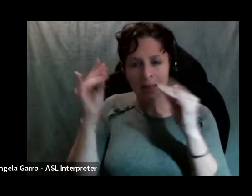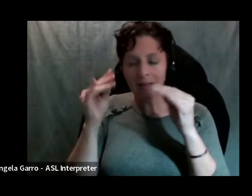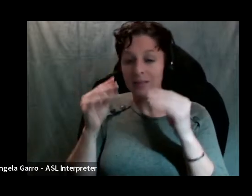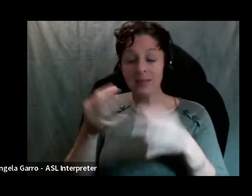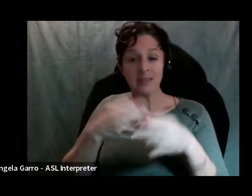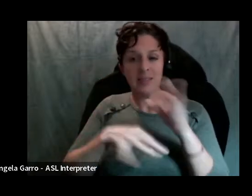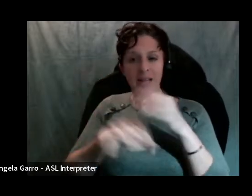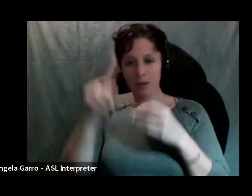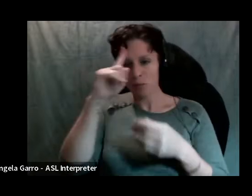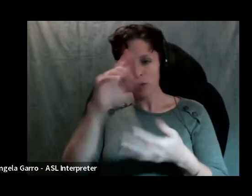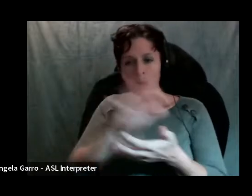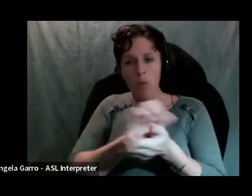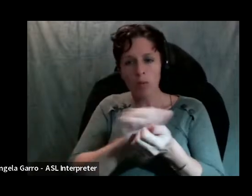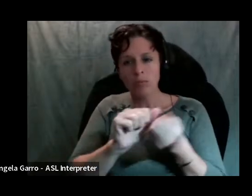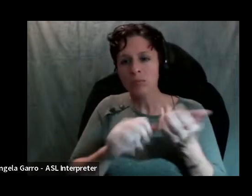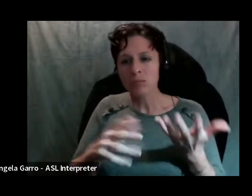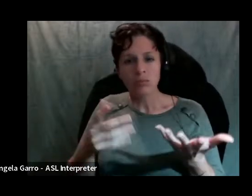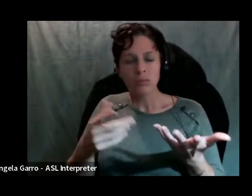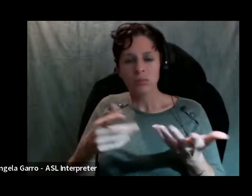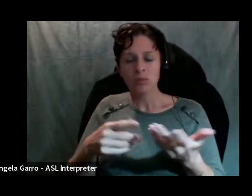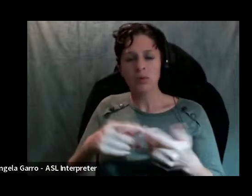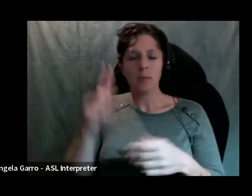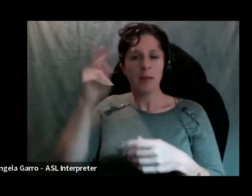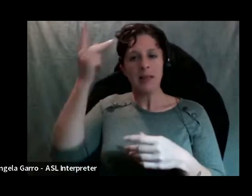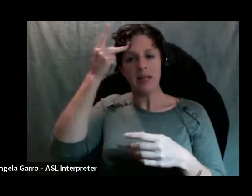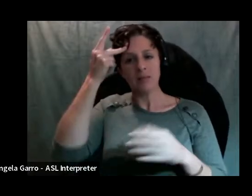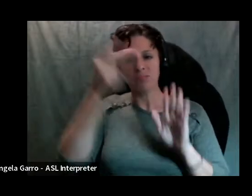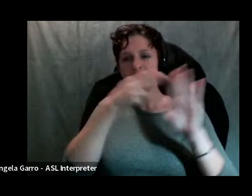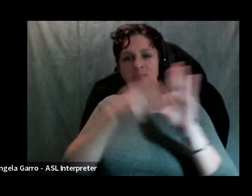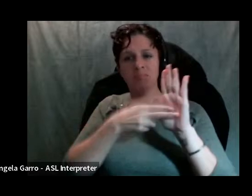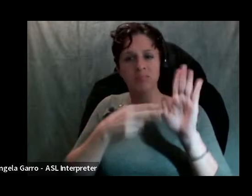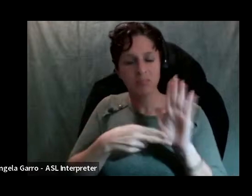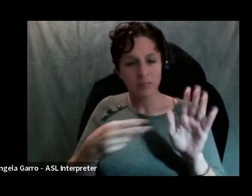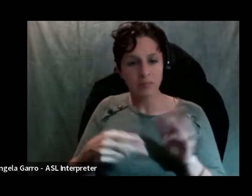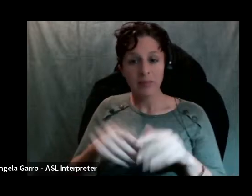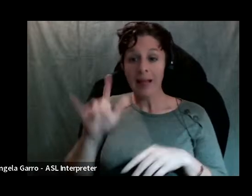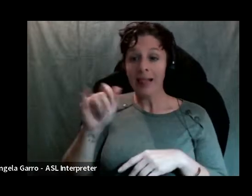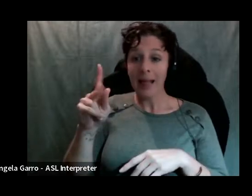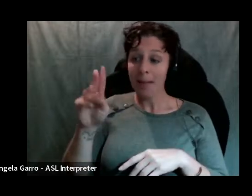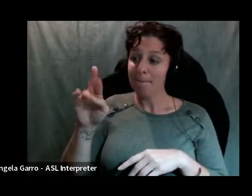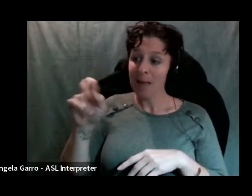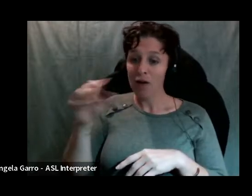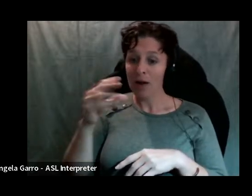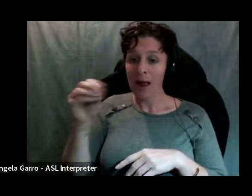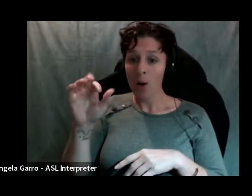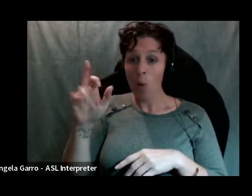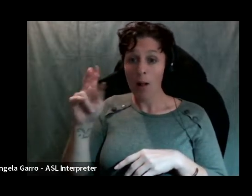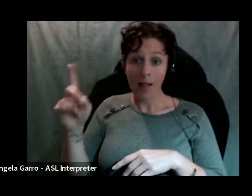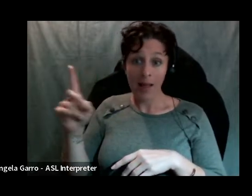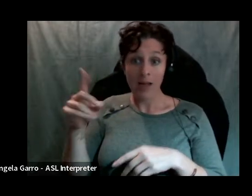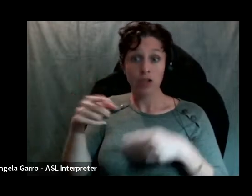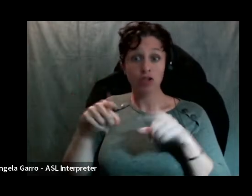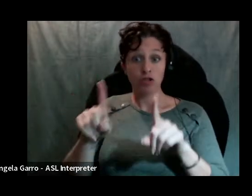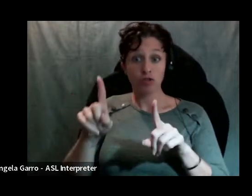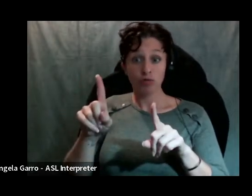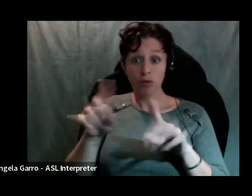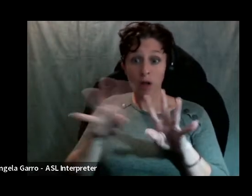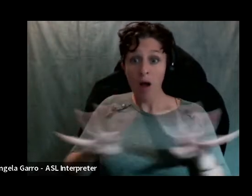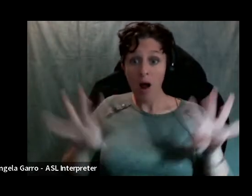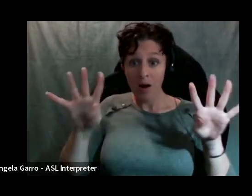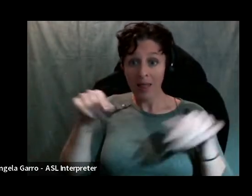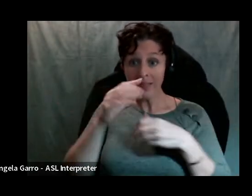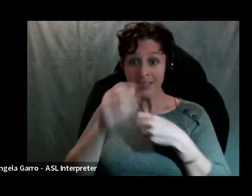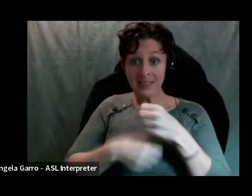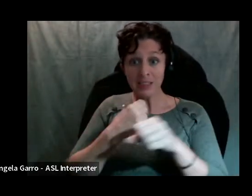slogans. The desecration of the menorah at Lake Merritt and Oakland that happened during Hanukkah this week is a symptom